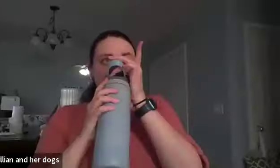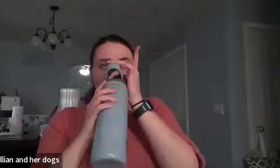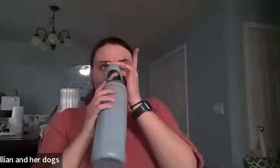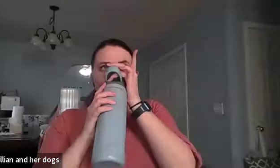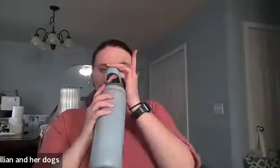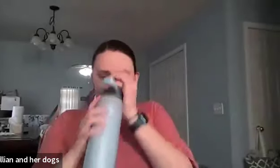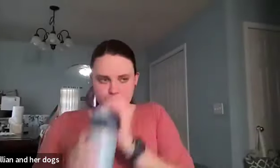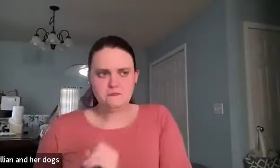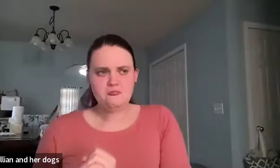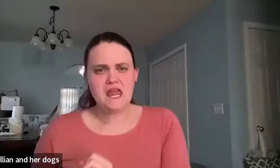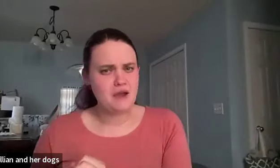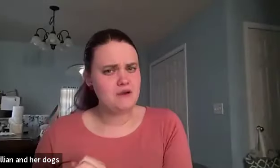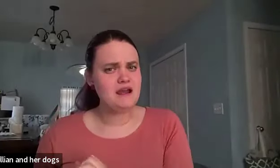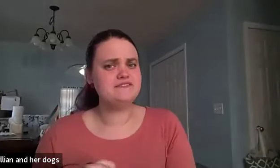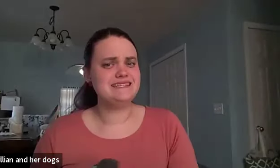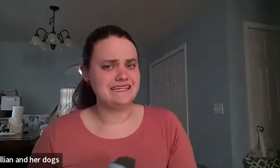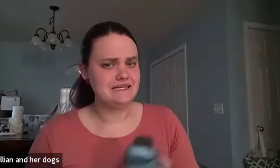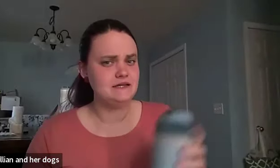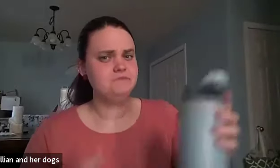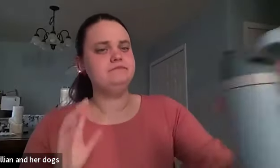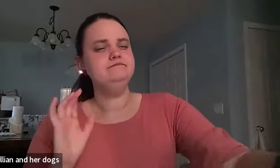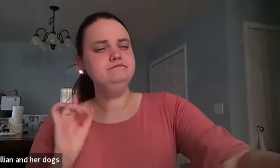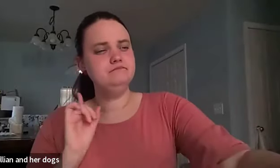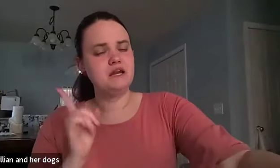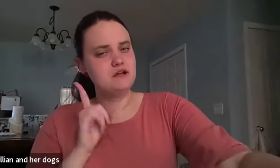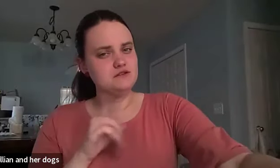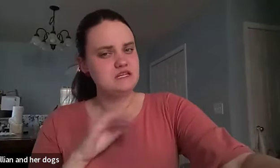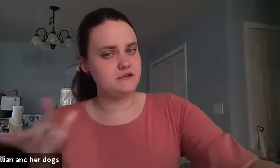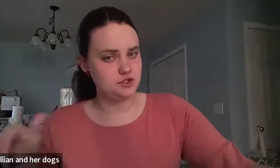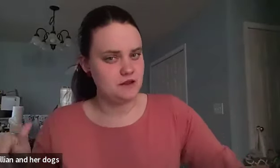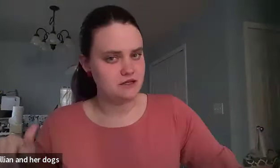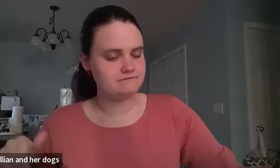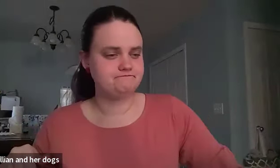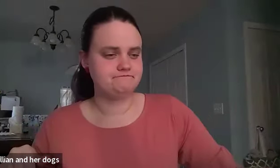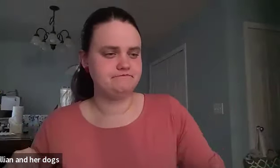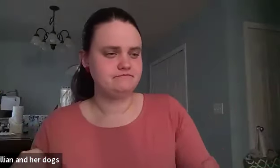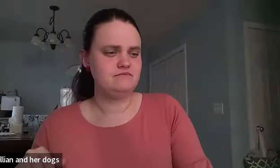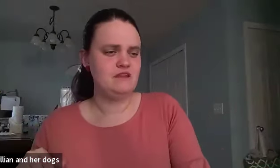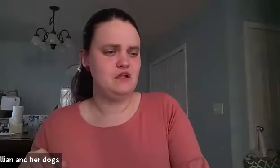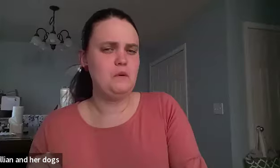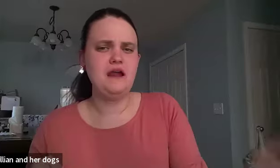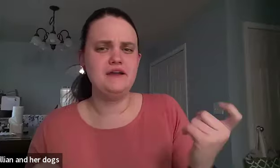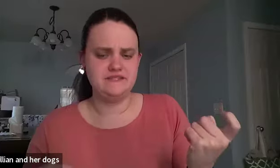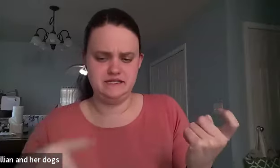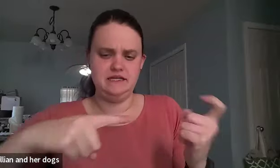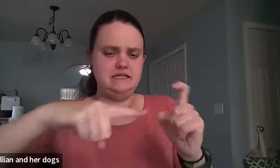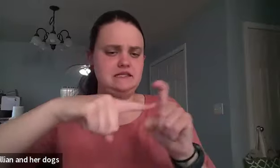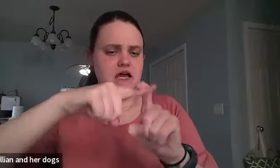So that one I've seen, but I've also seen finger spelling. The one I've seen is